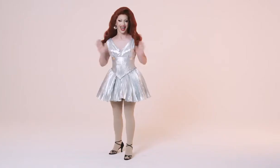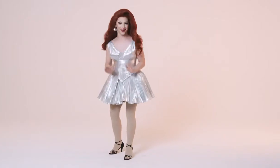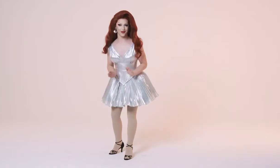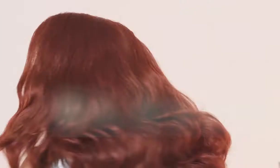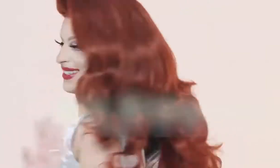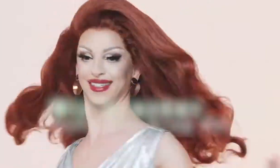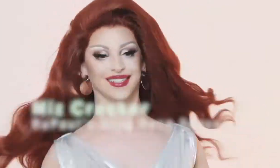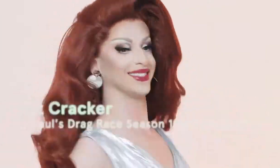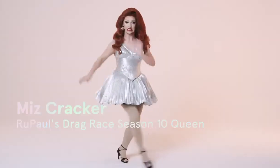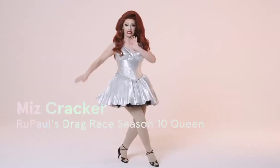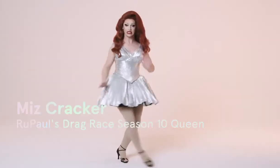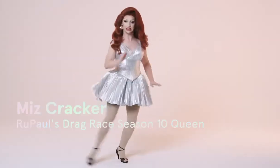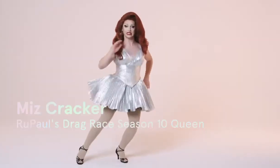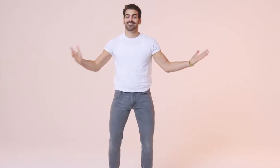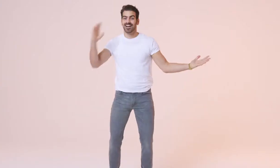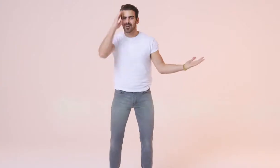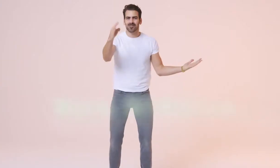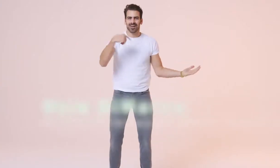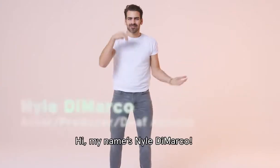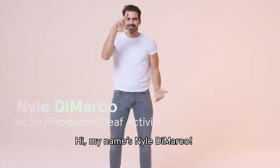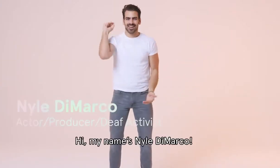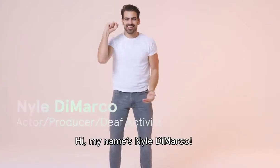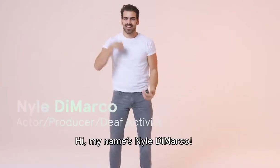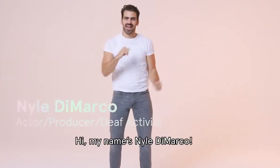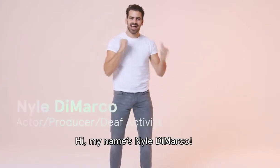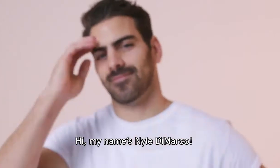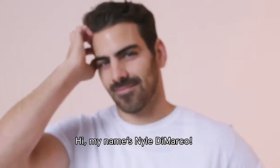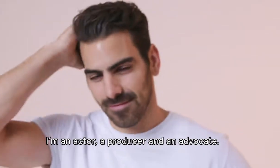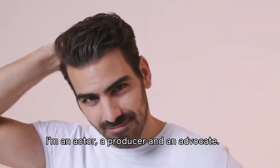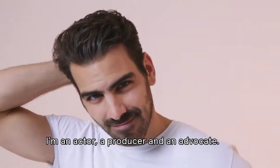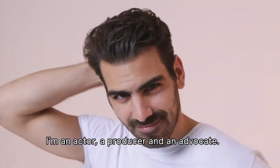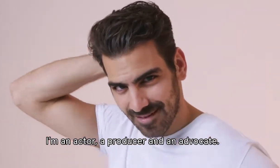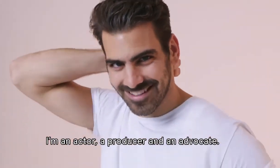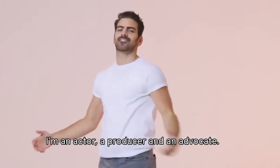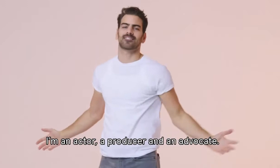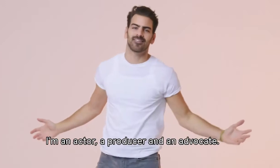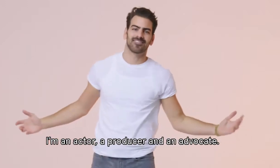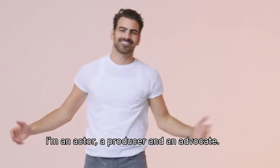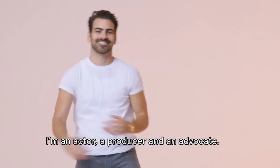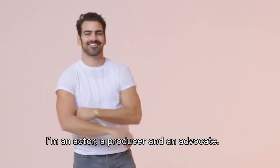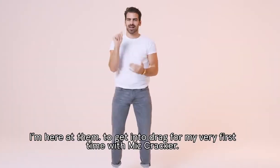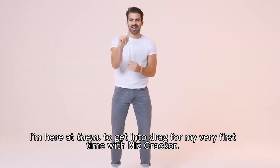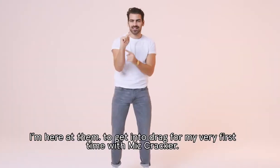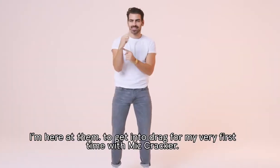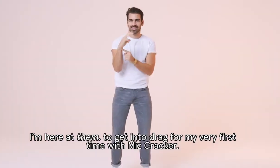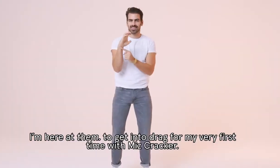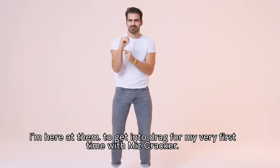Hey everybody, it's me, Miss Cracker. Hi, my name's Nyle DiMarco. I'm an actor, a producer, and an advocate. I'm here